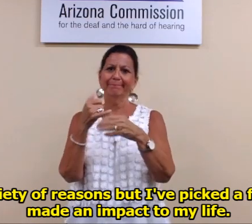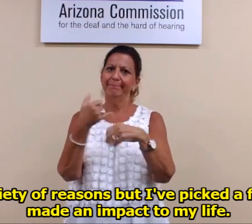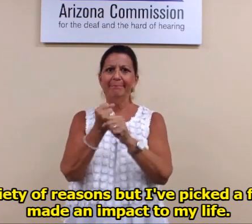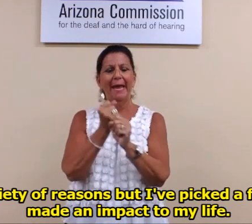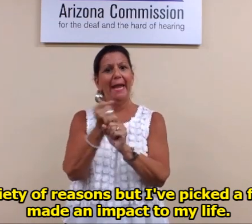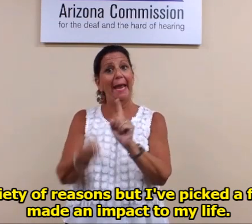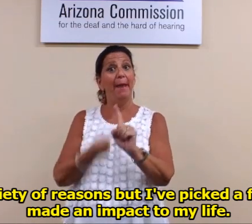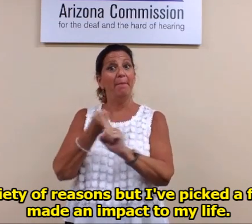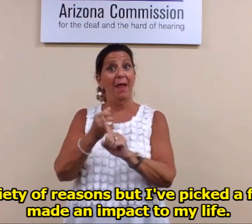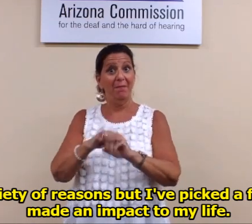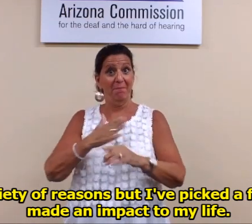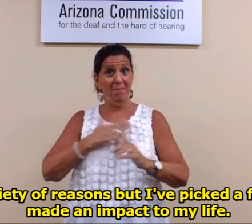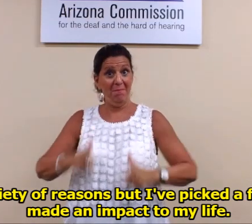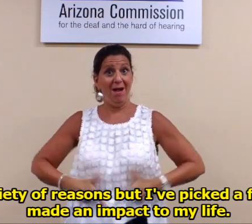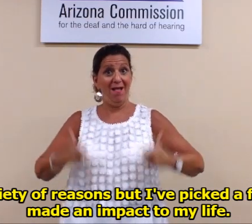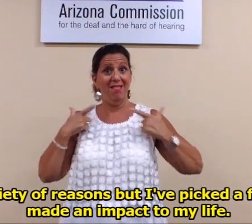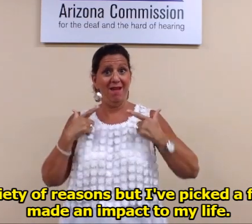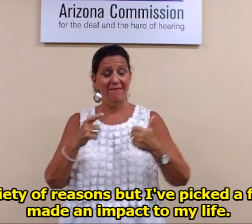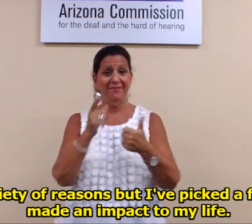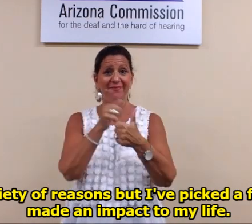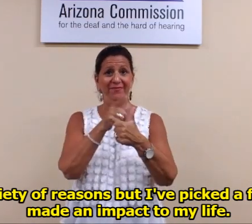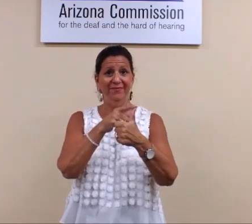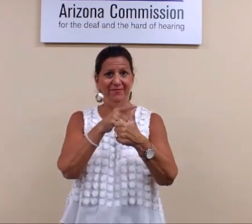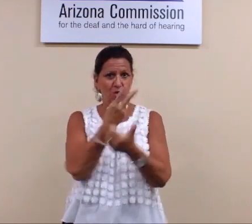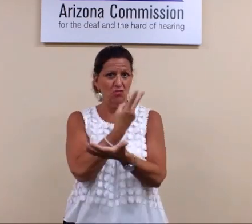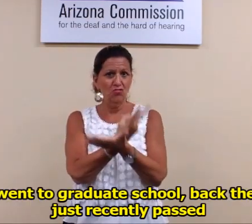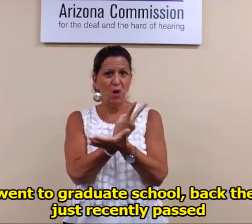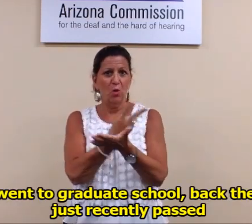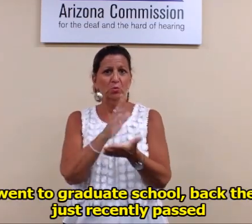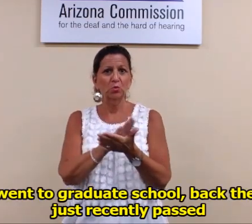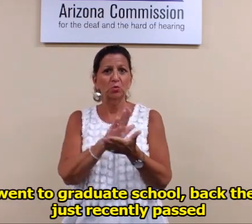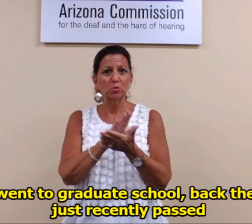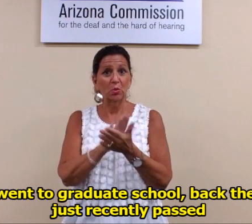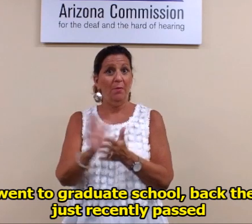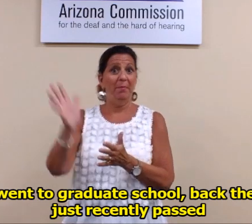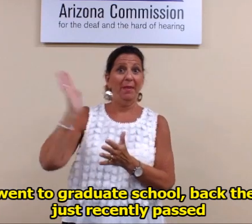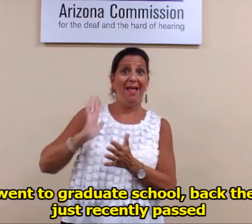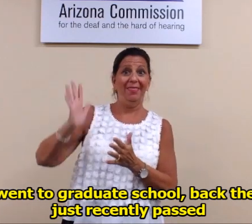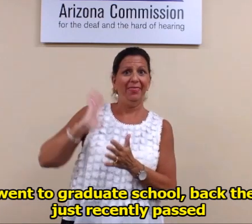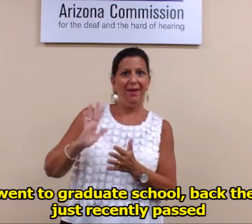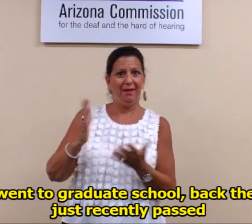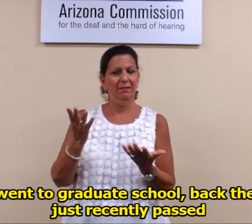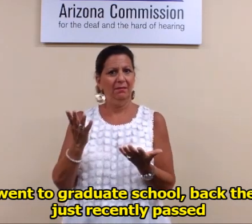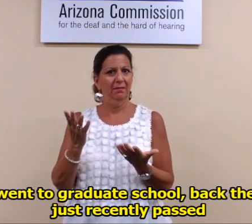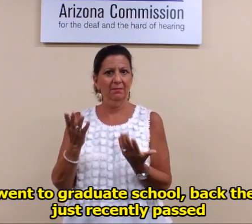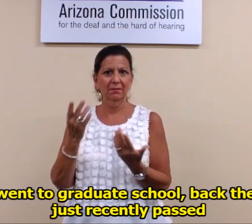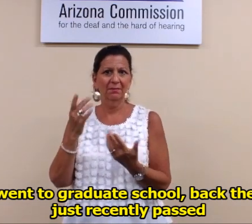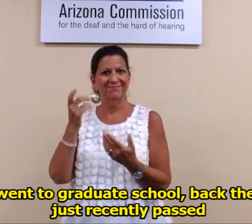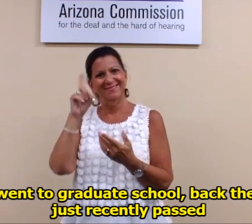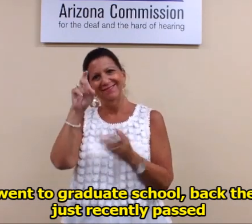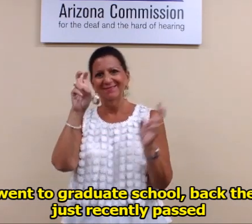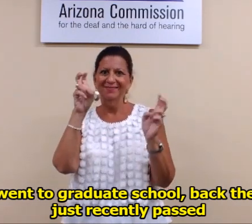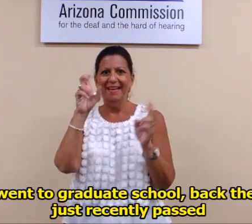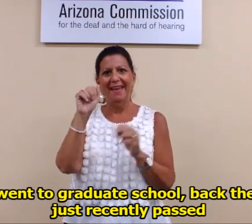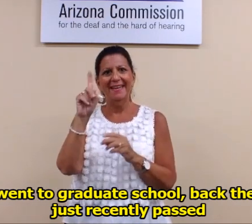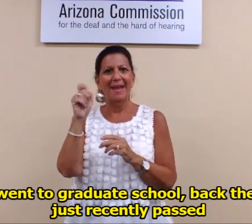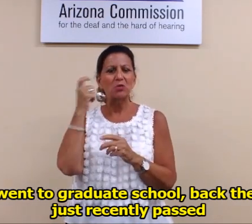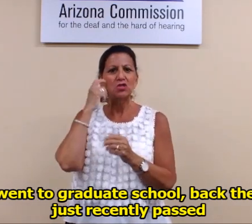few that really made an impact to my life. First, when I went to graduate school, back then the ADA had